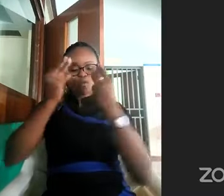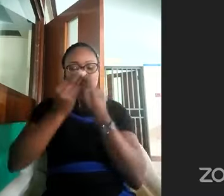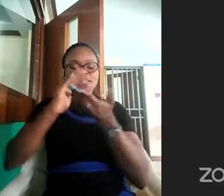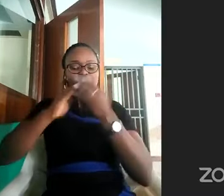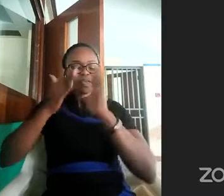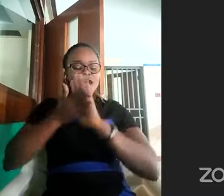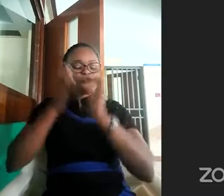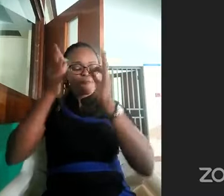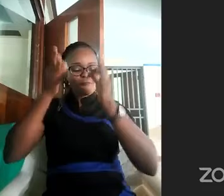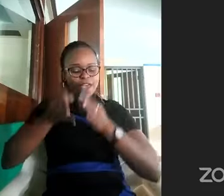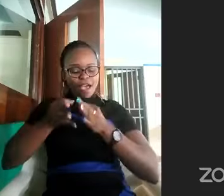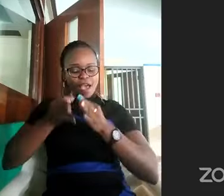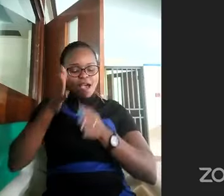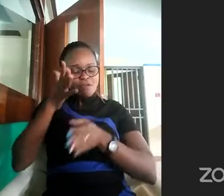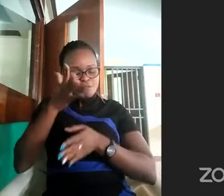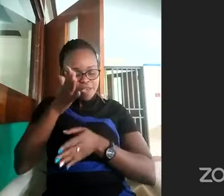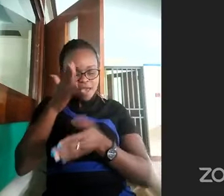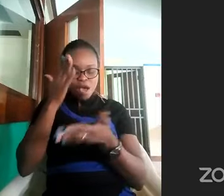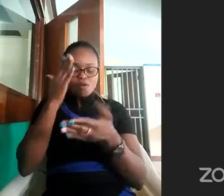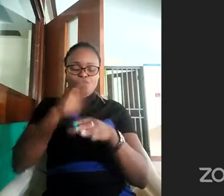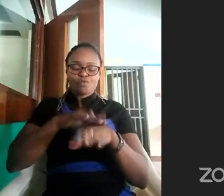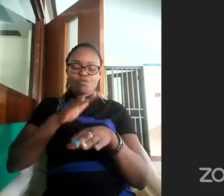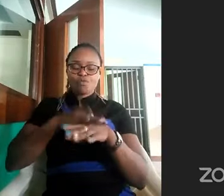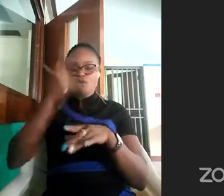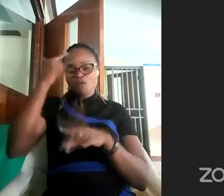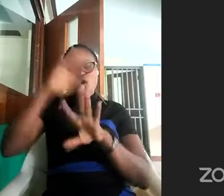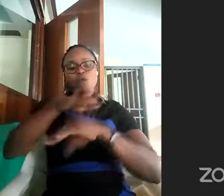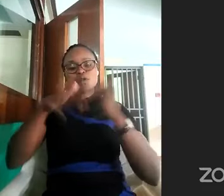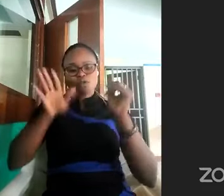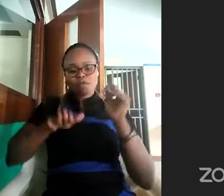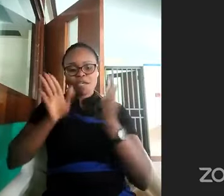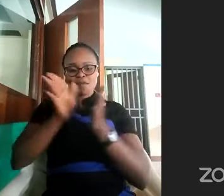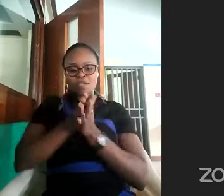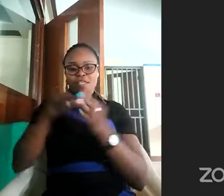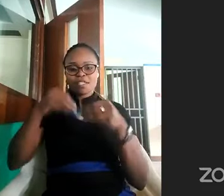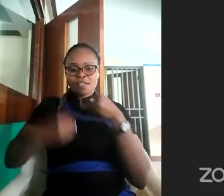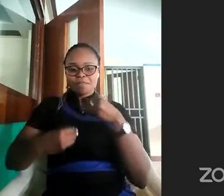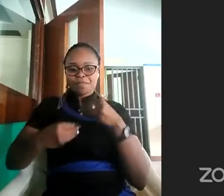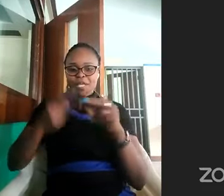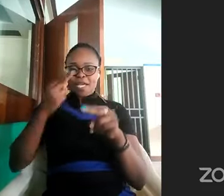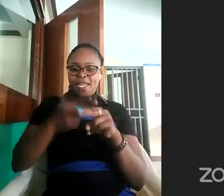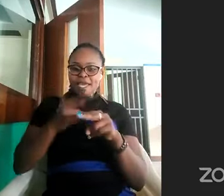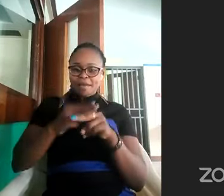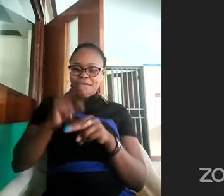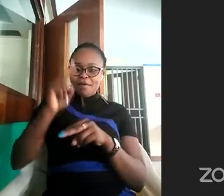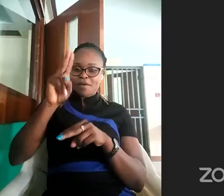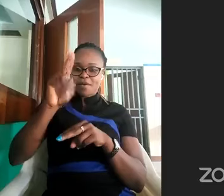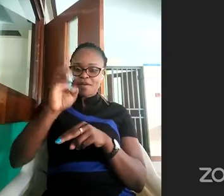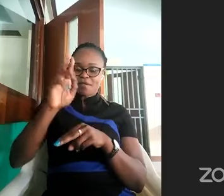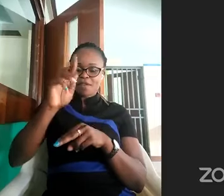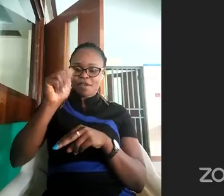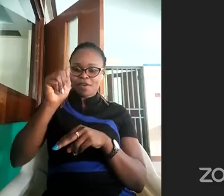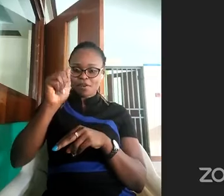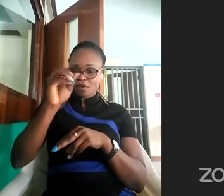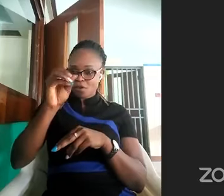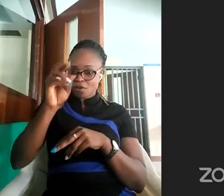abilities. So thank you once again. My name is Veronica Akinyi from Disability Trust Projects Department,